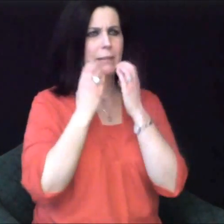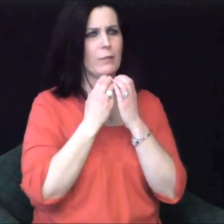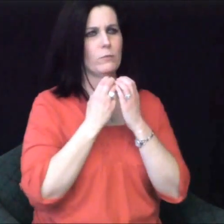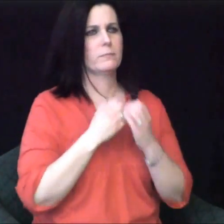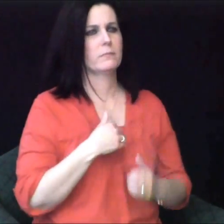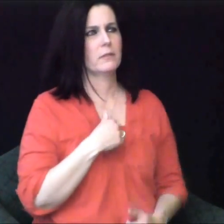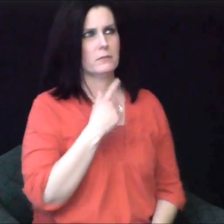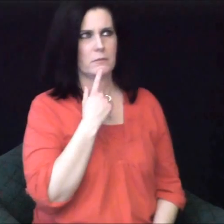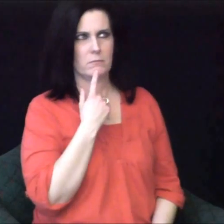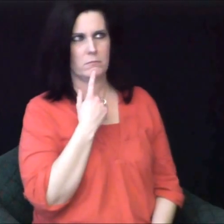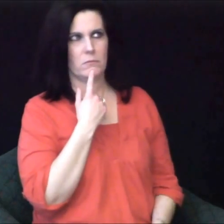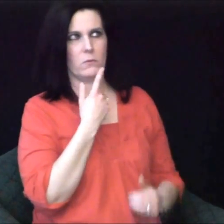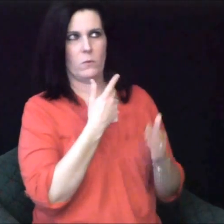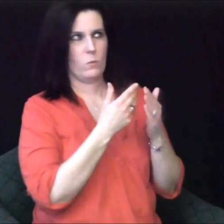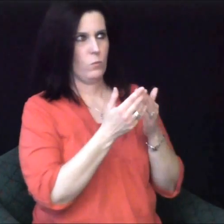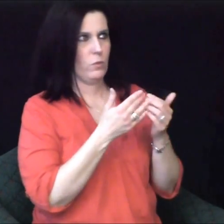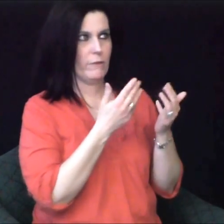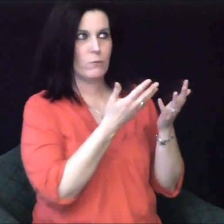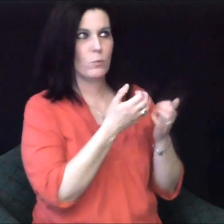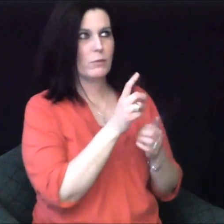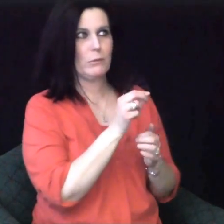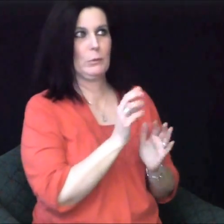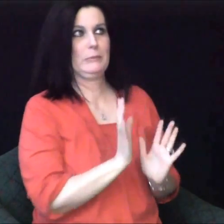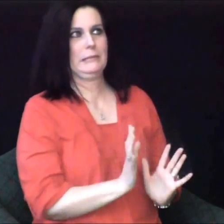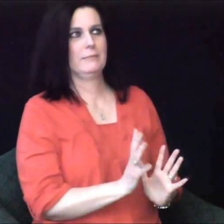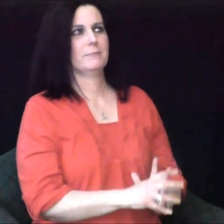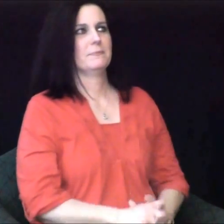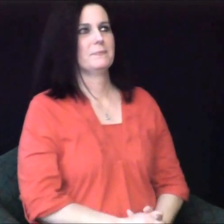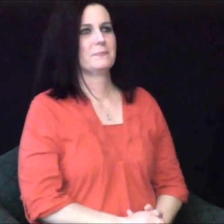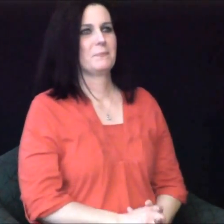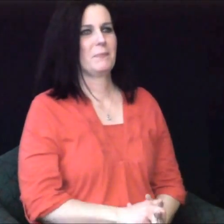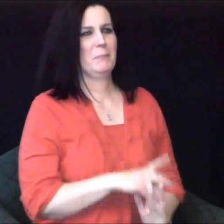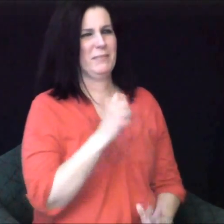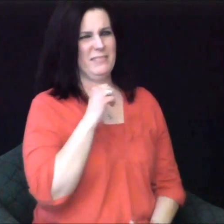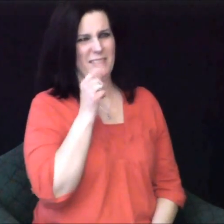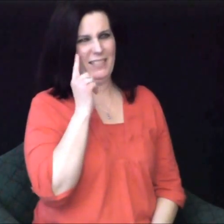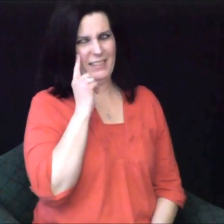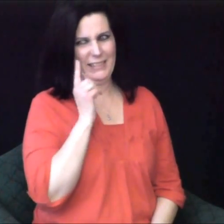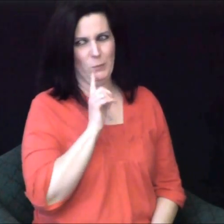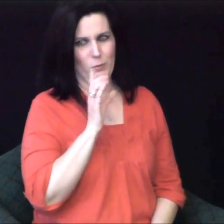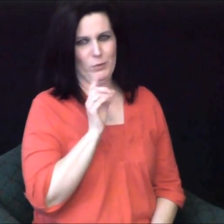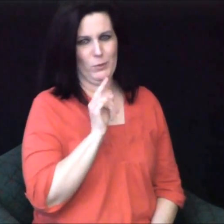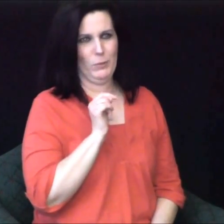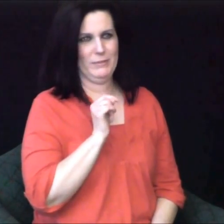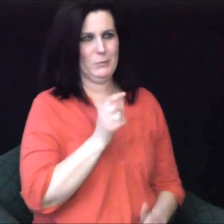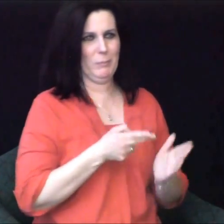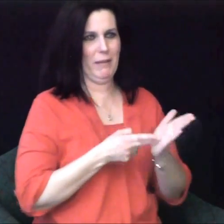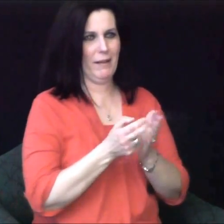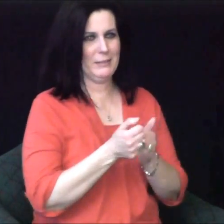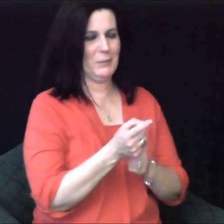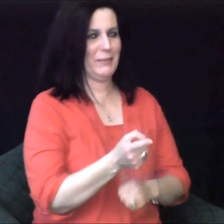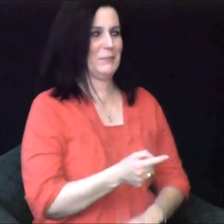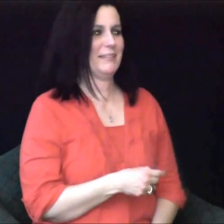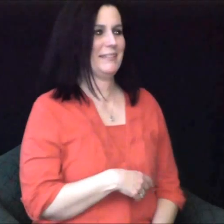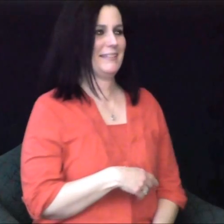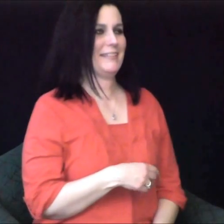beard?" And I said, "Whatever you want to do," because I did not think he would do it, to be honest with